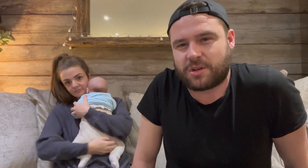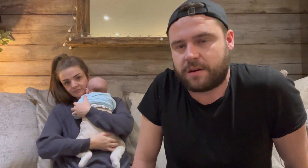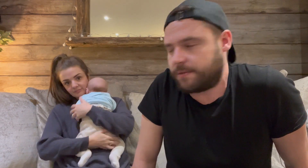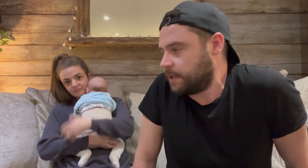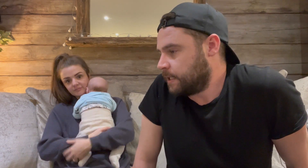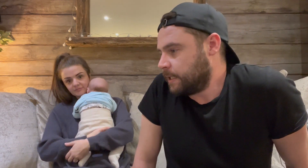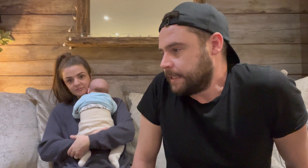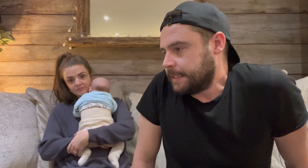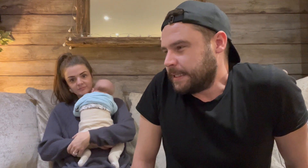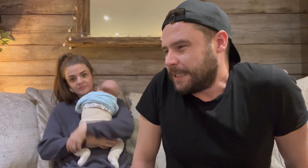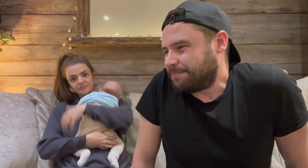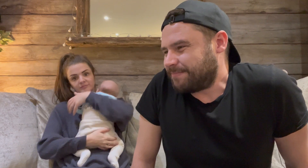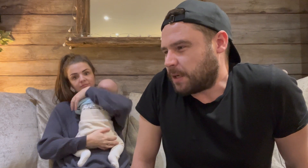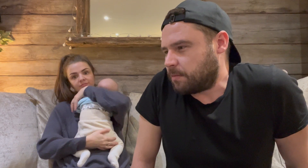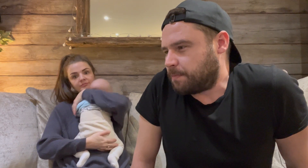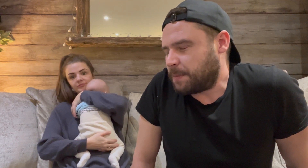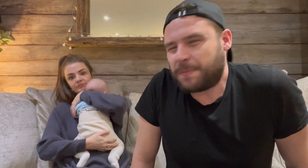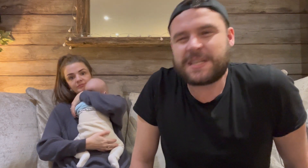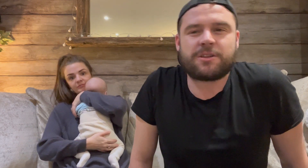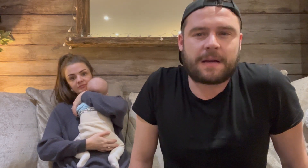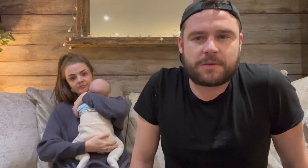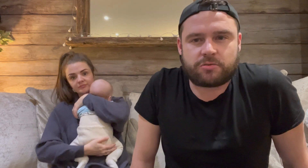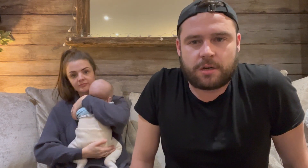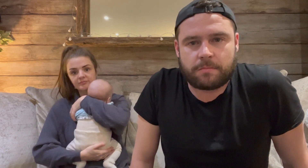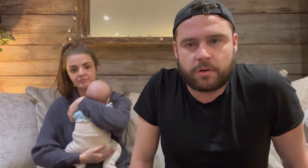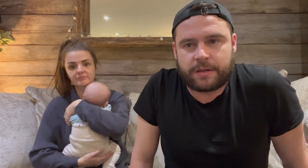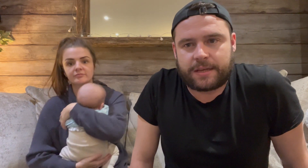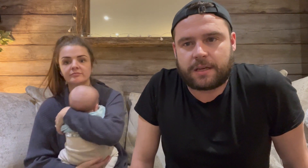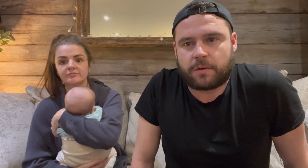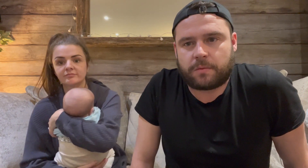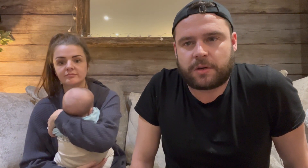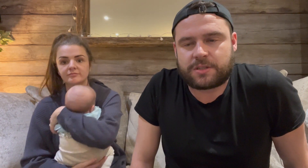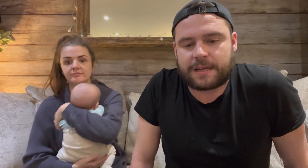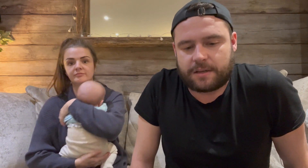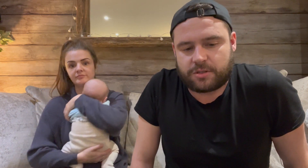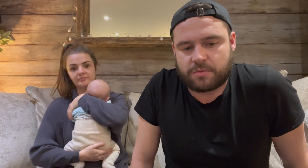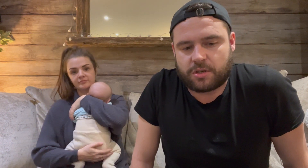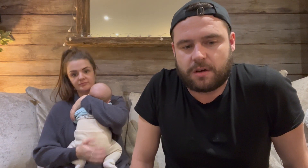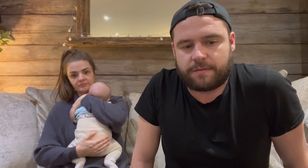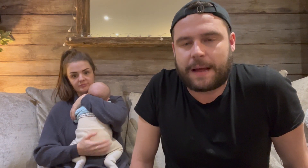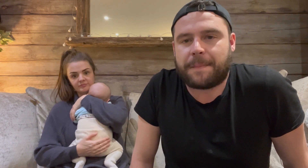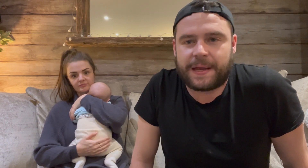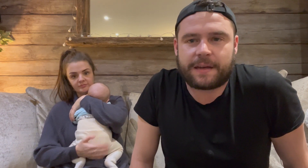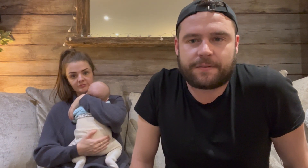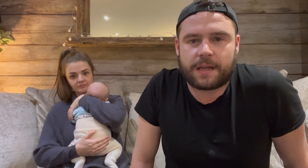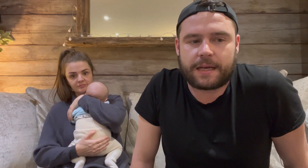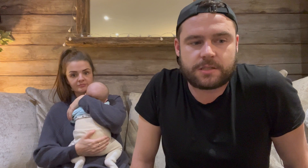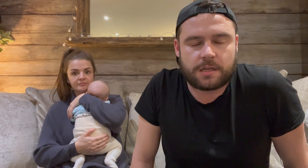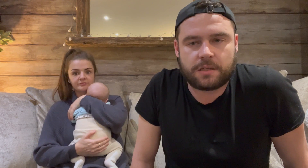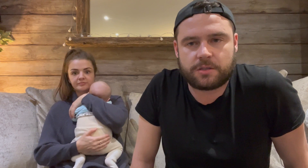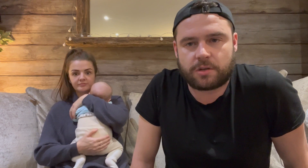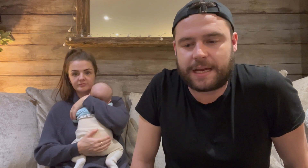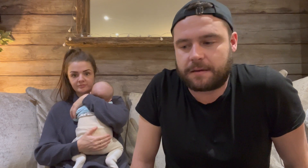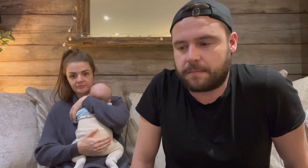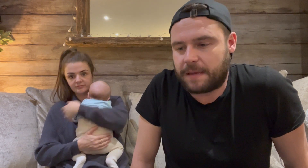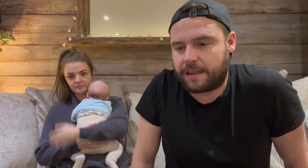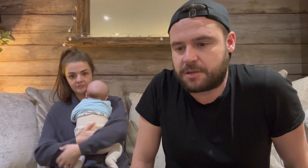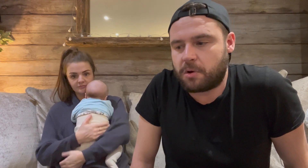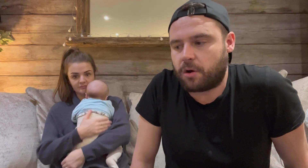of, but petition might be strong, but I think, you know, we want to start some sort of campaign, if you like, to try and make this more